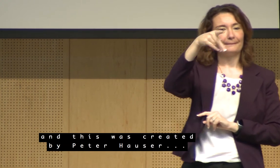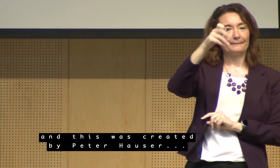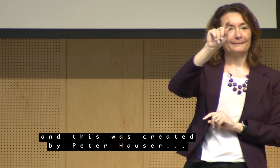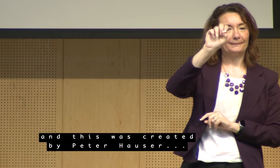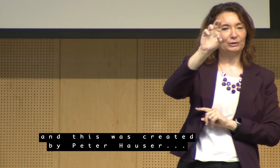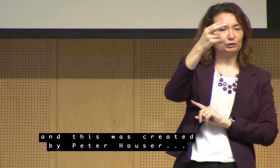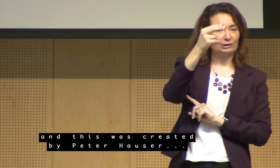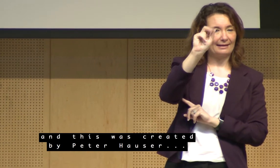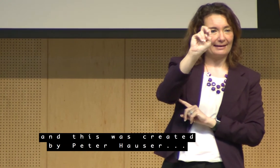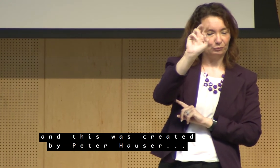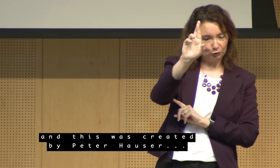Peter Hauser,